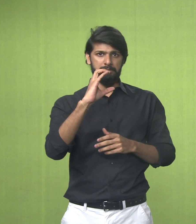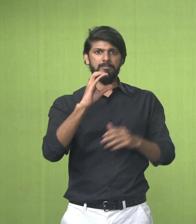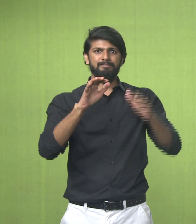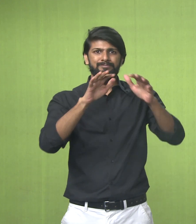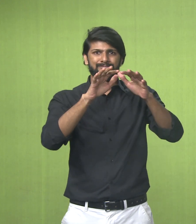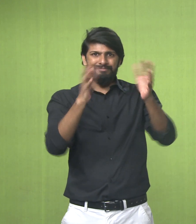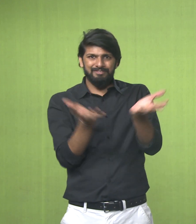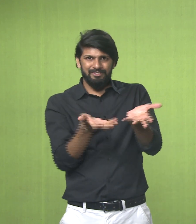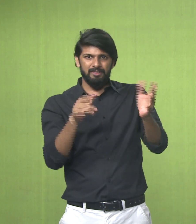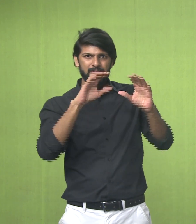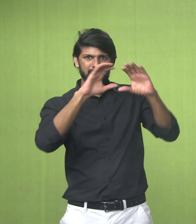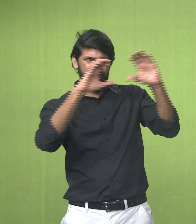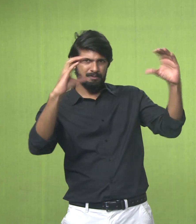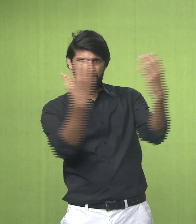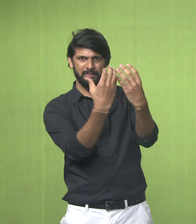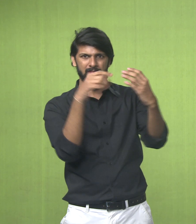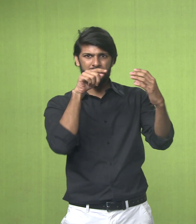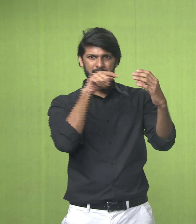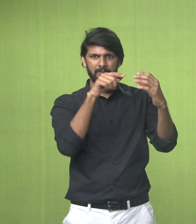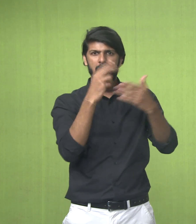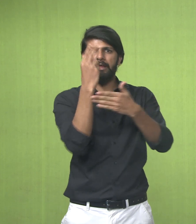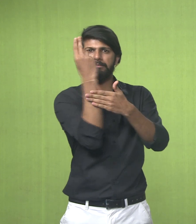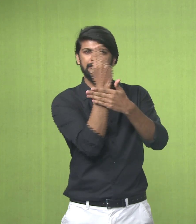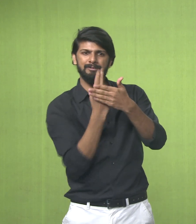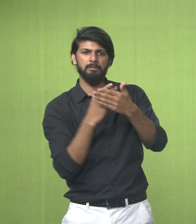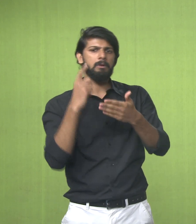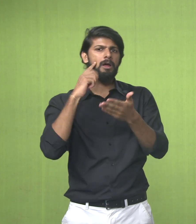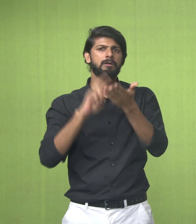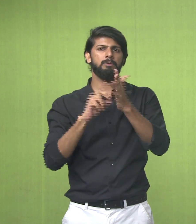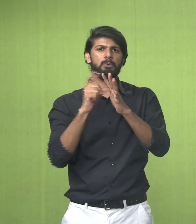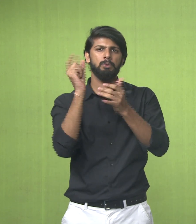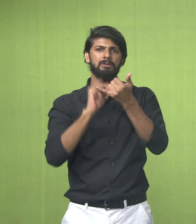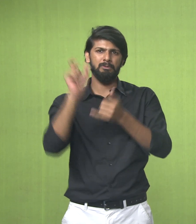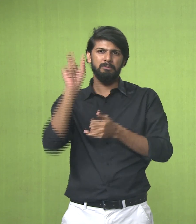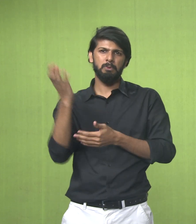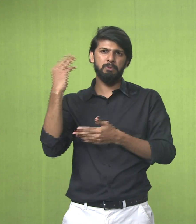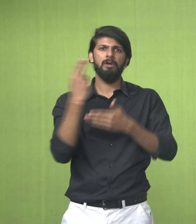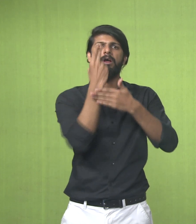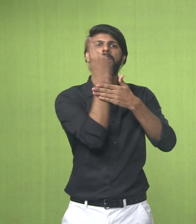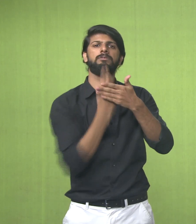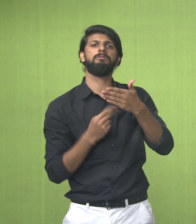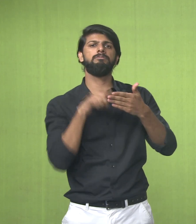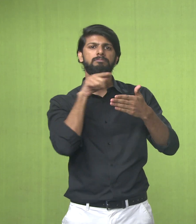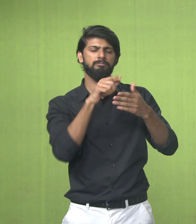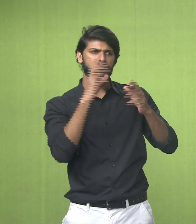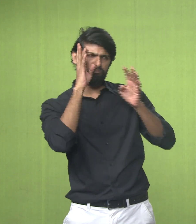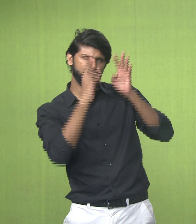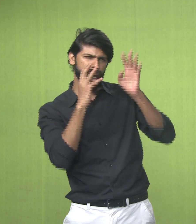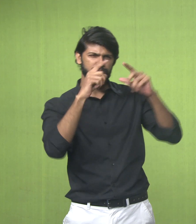C, the Indus Valley civilization artists used circle prominently. It was a